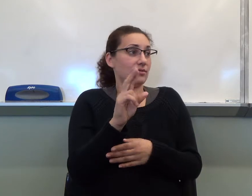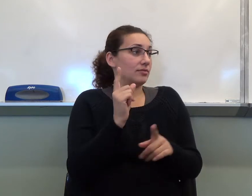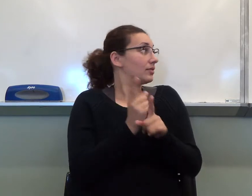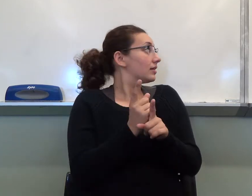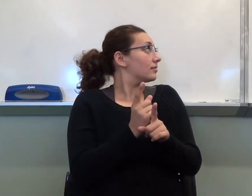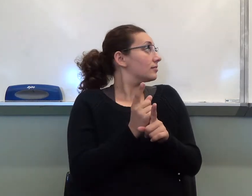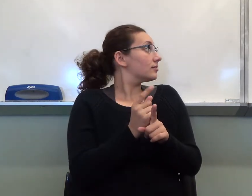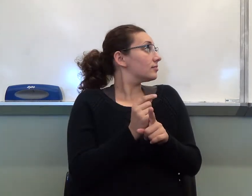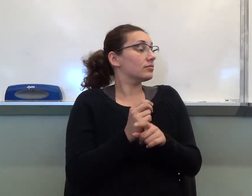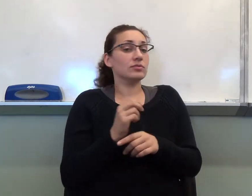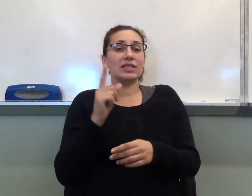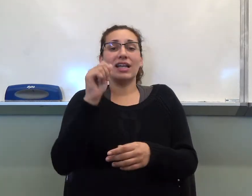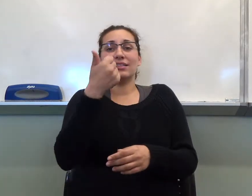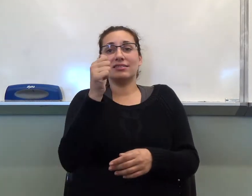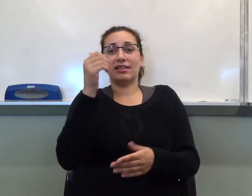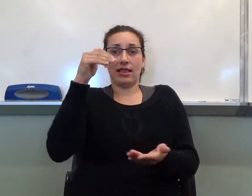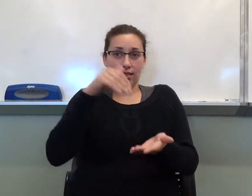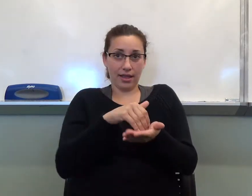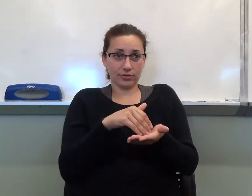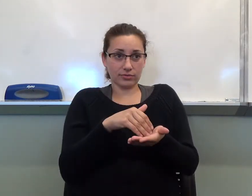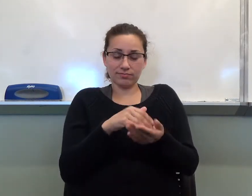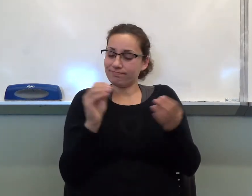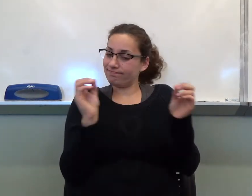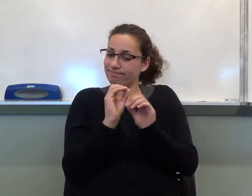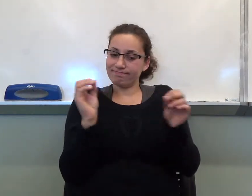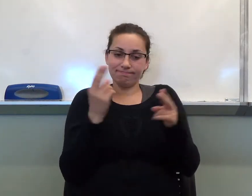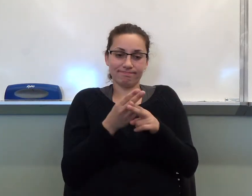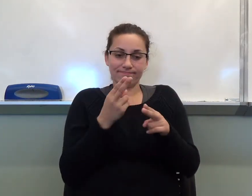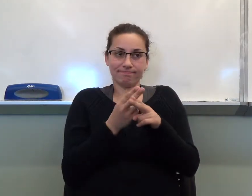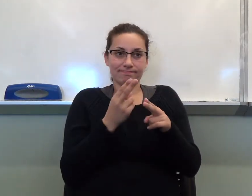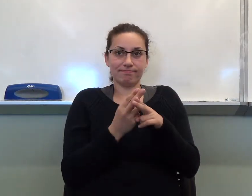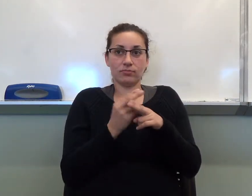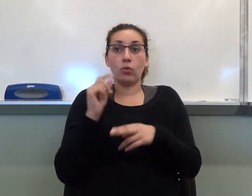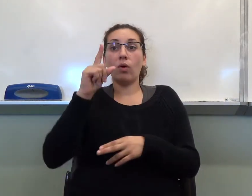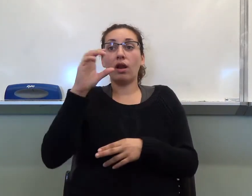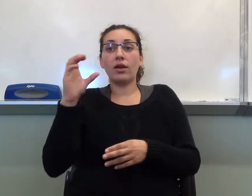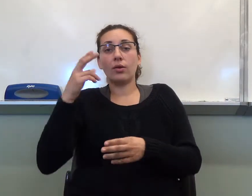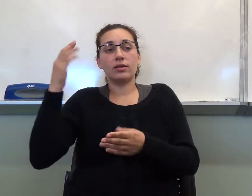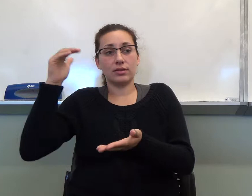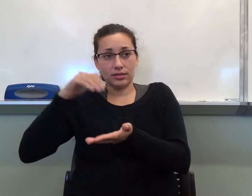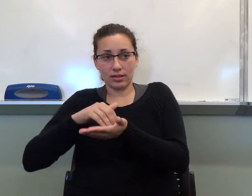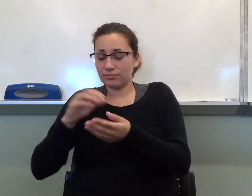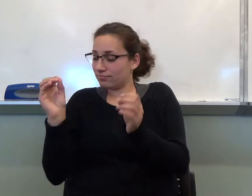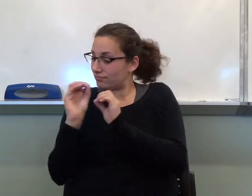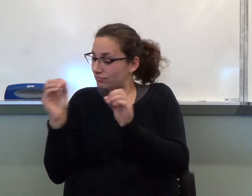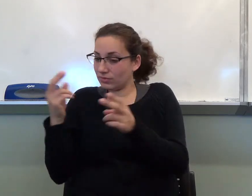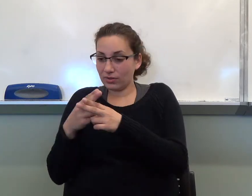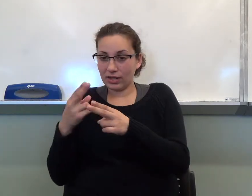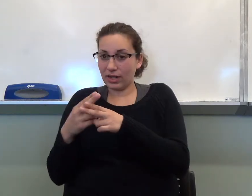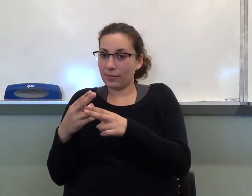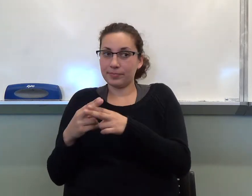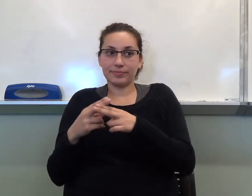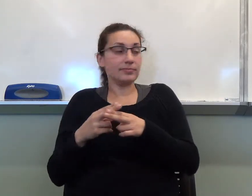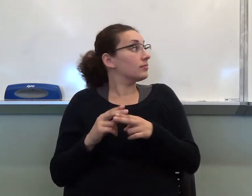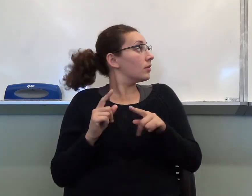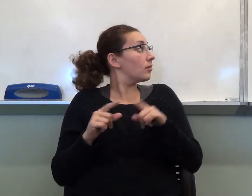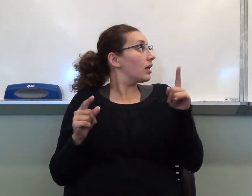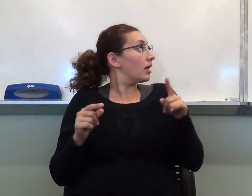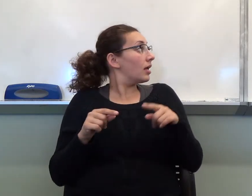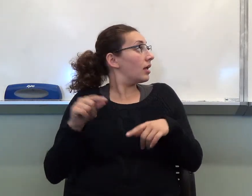a 10,000. There's no name for that. This would be 100,000. No name for that. But this one over here